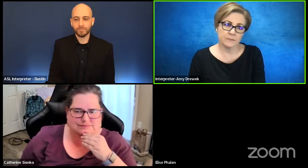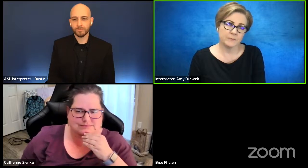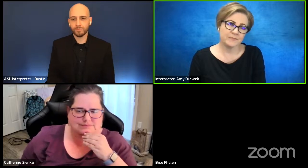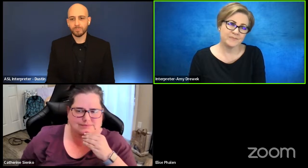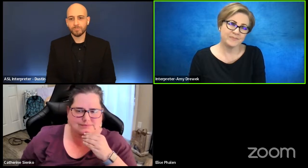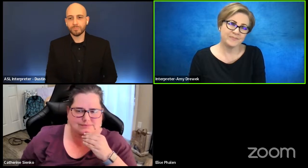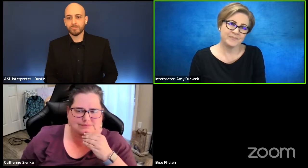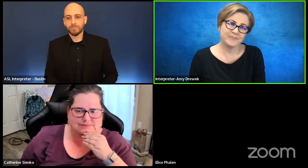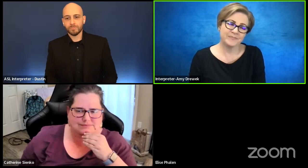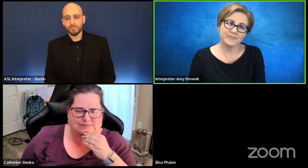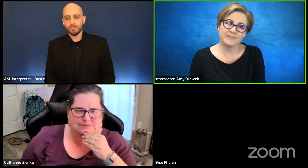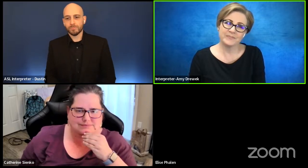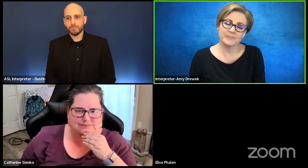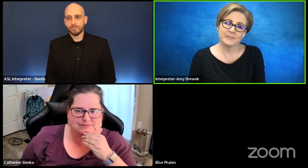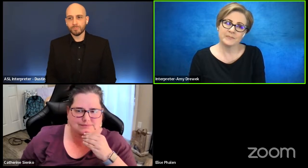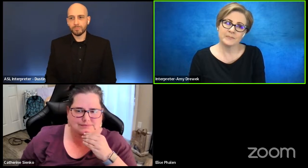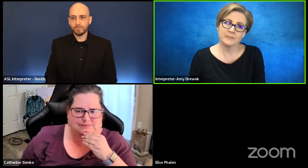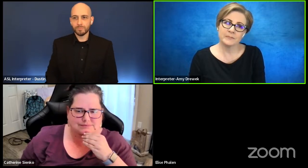Commissioner Goodstein.